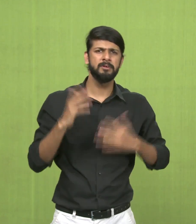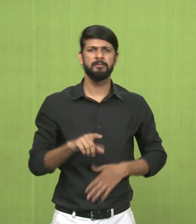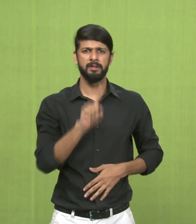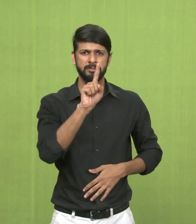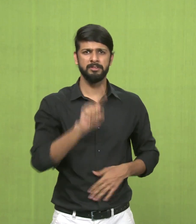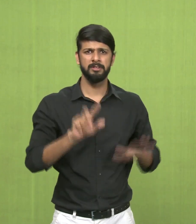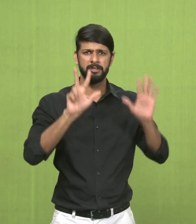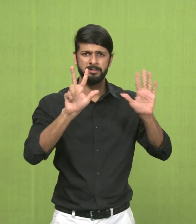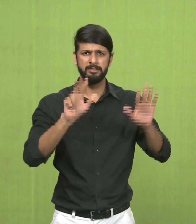Period is